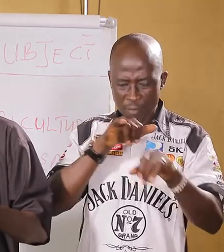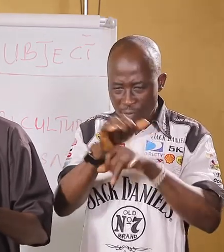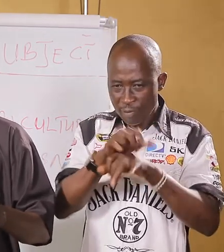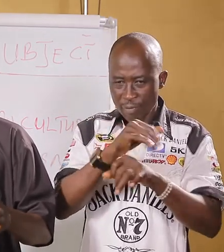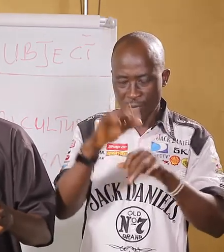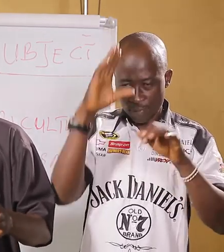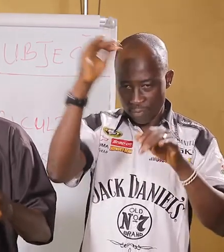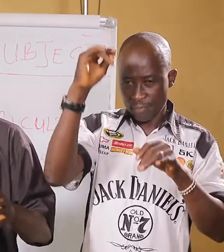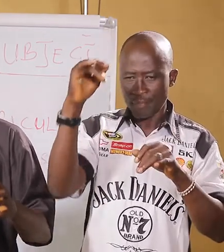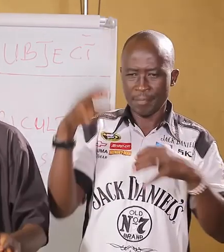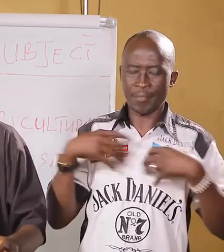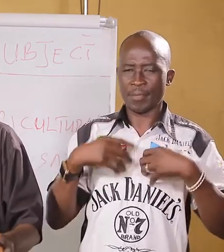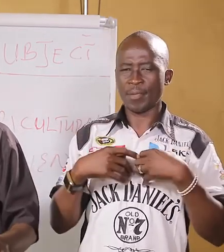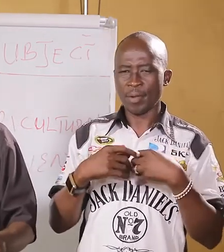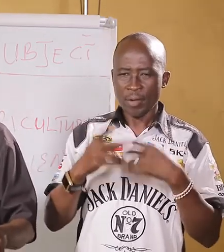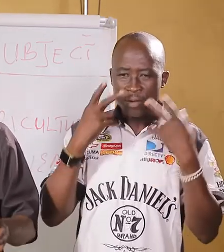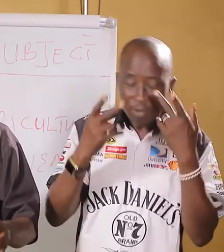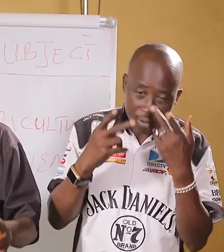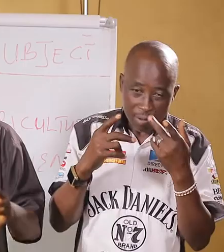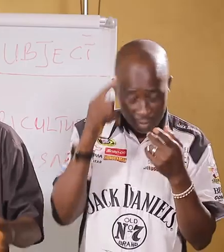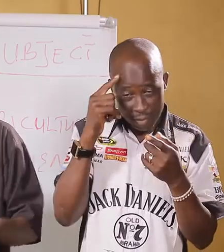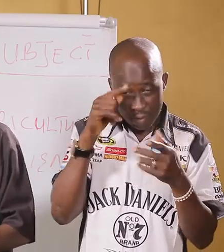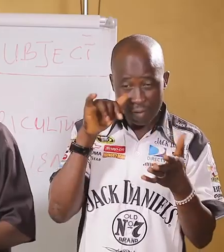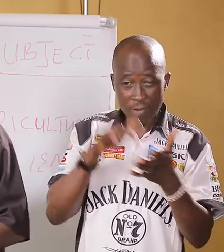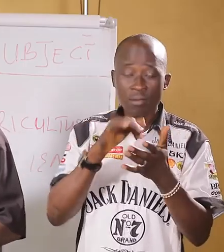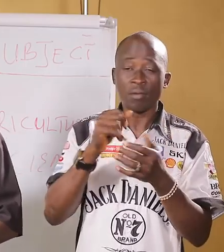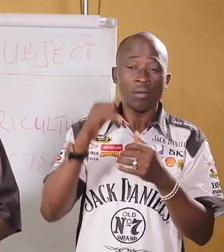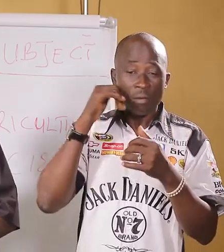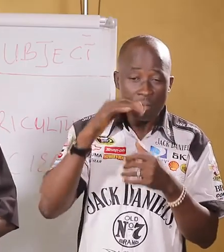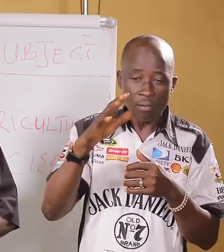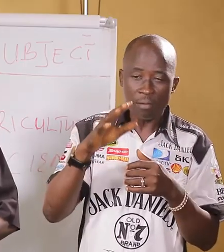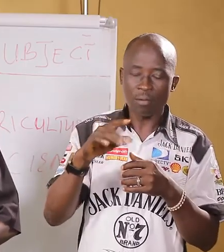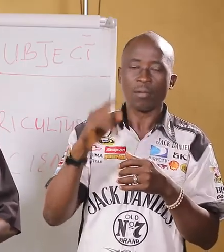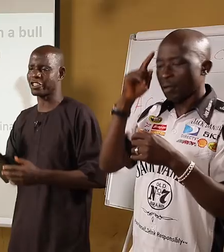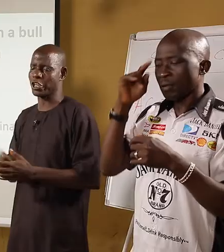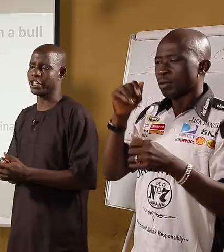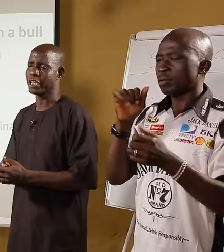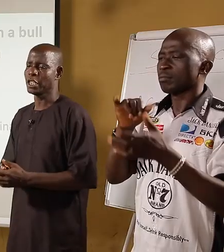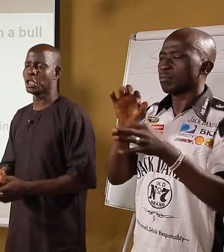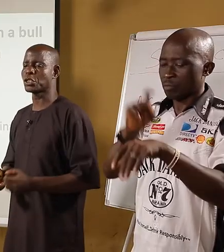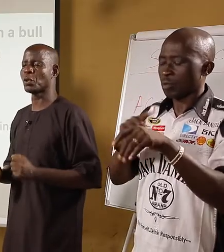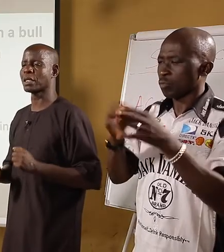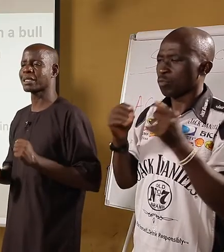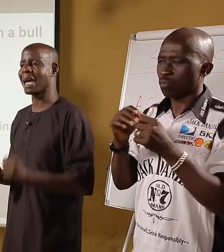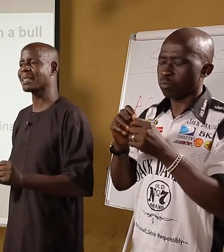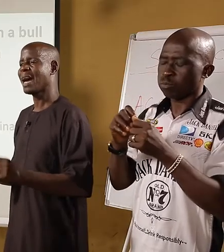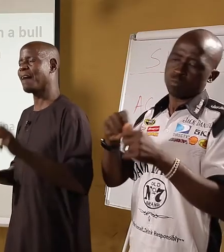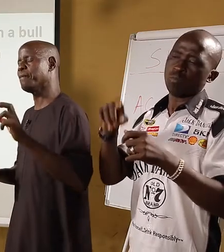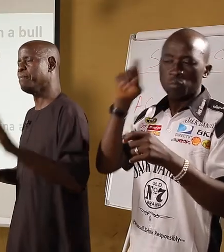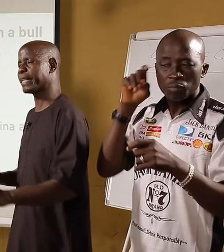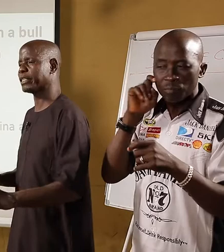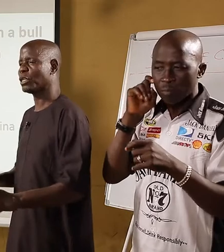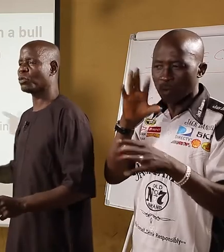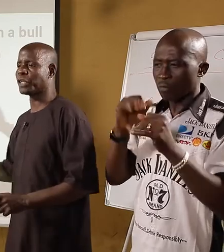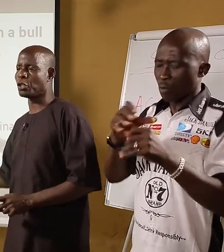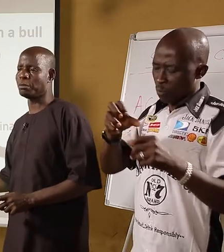the animal will be thinking that this is a male, which I'm supposed to mate with. After you massage it, it will start